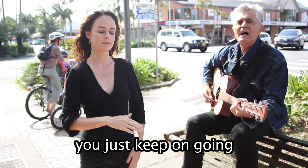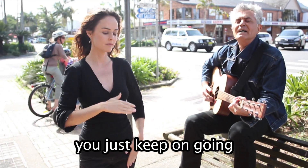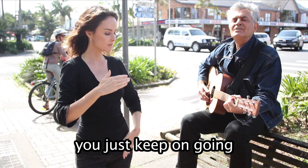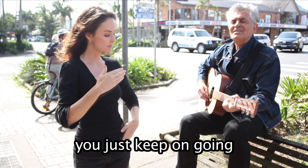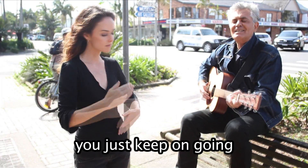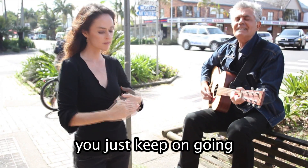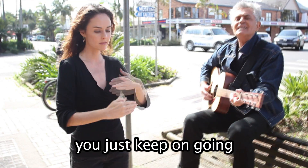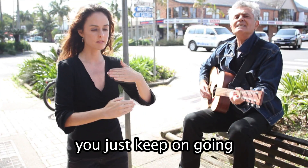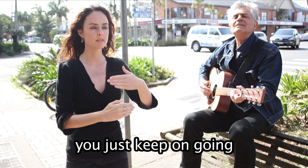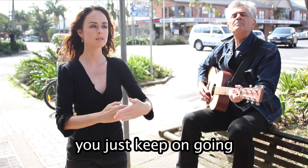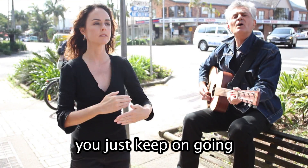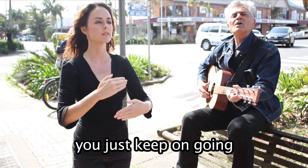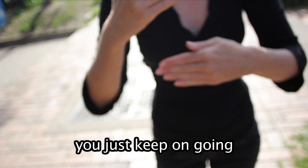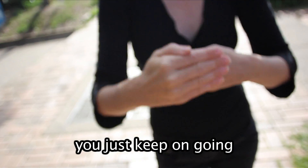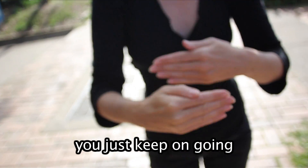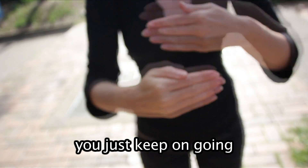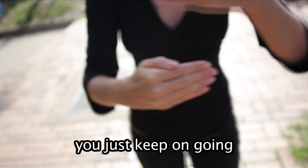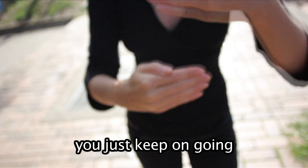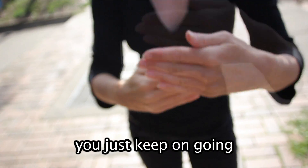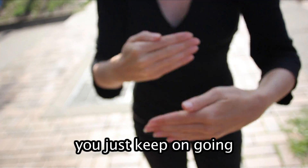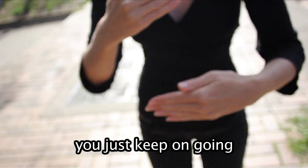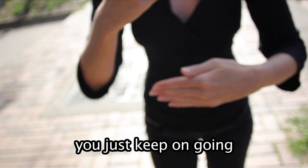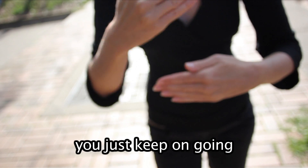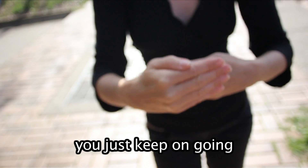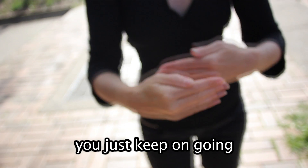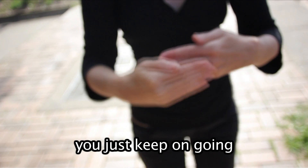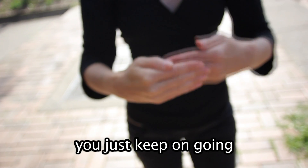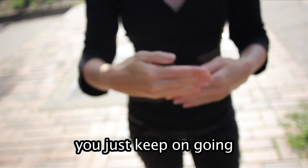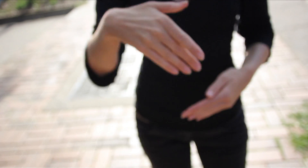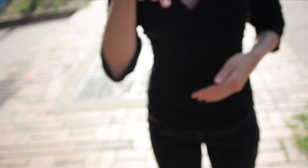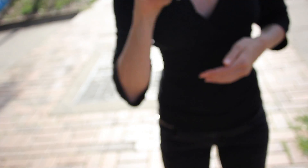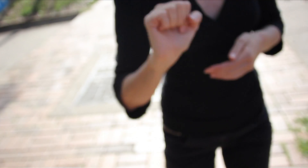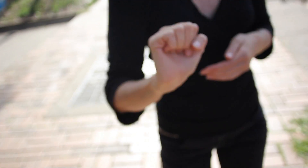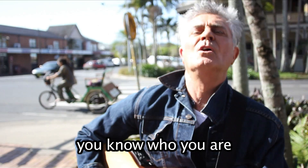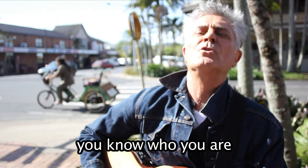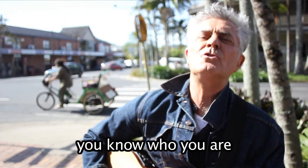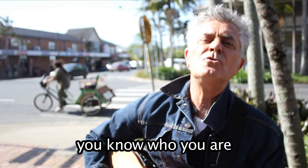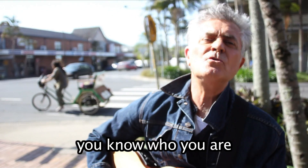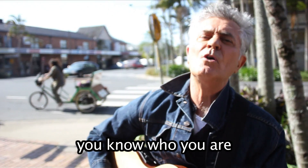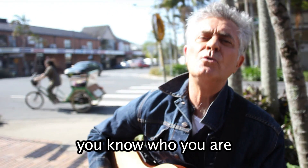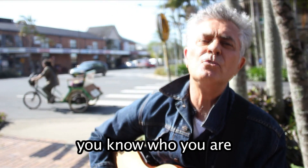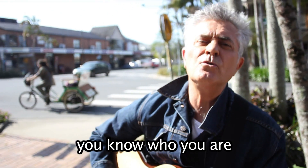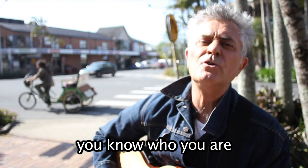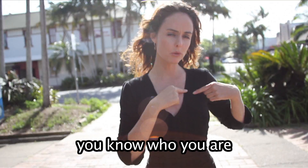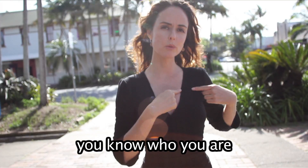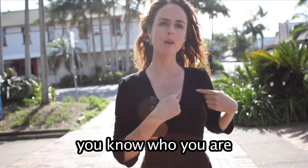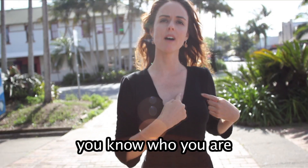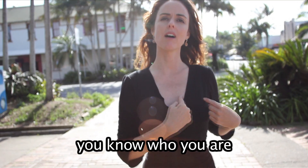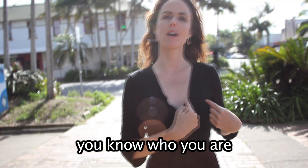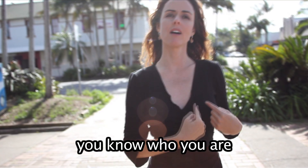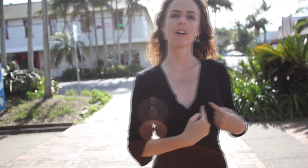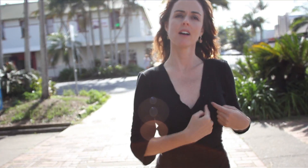just keep on going. You know who you